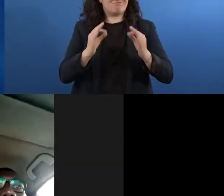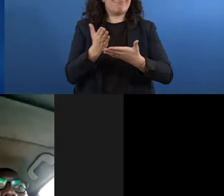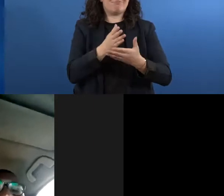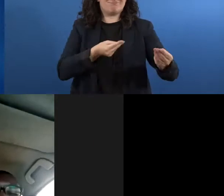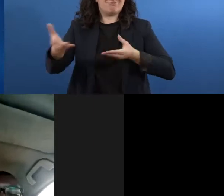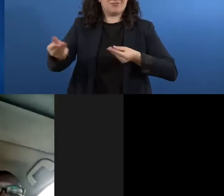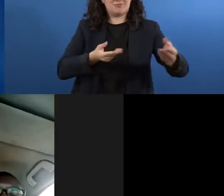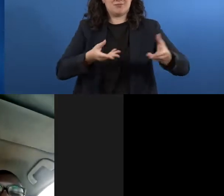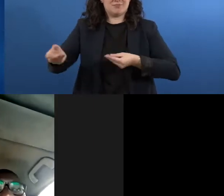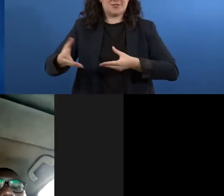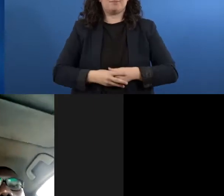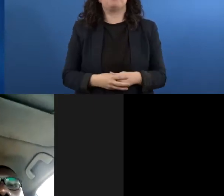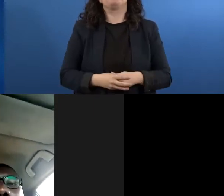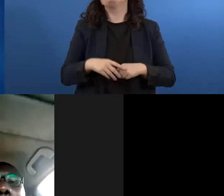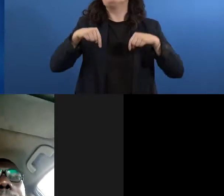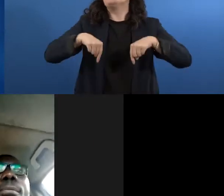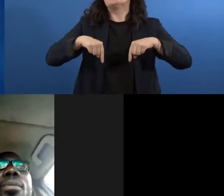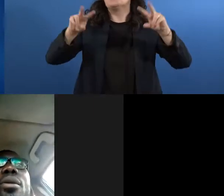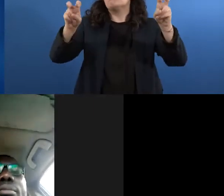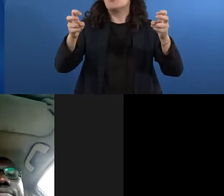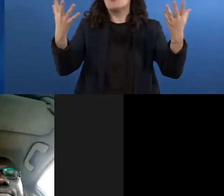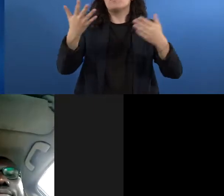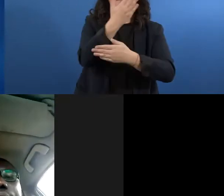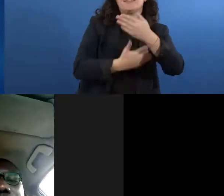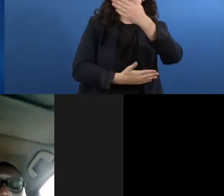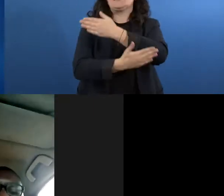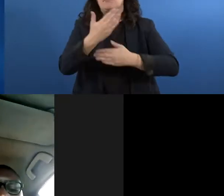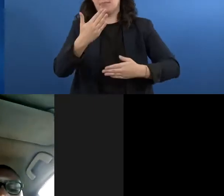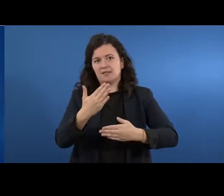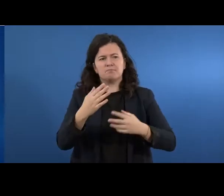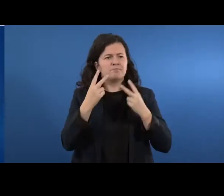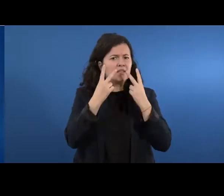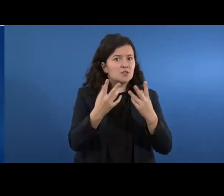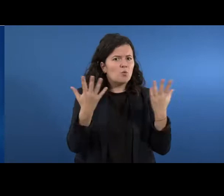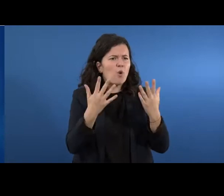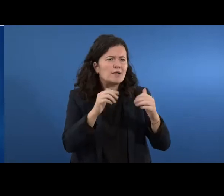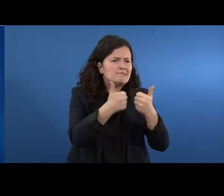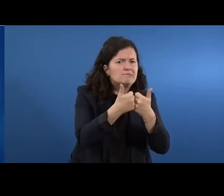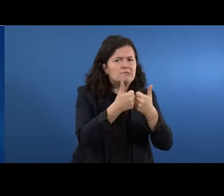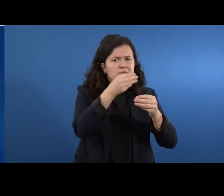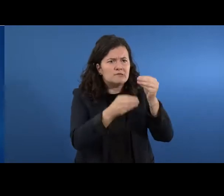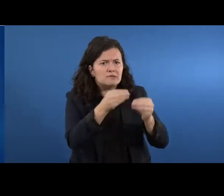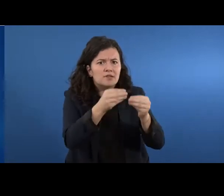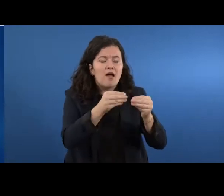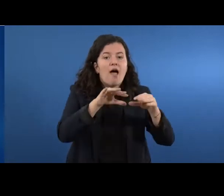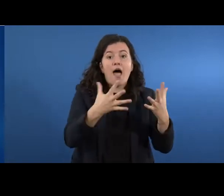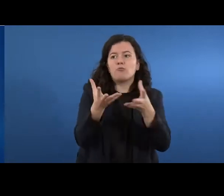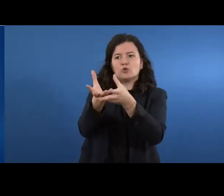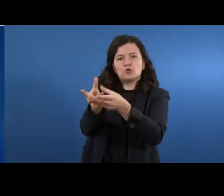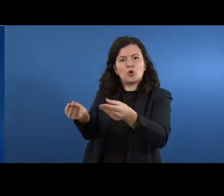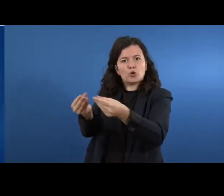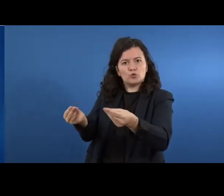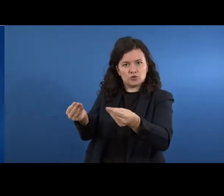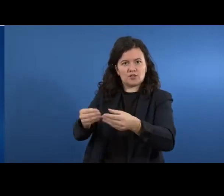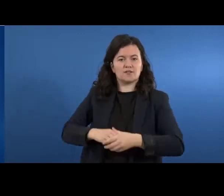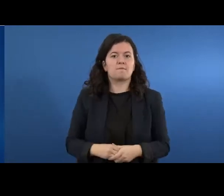looking at the issue of disability, looking specifically at challenges, but also solutions in regards to the inclusion of persons